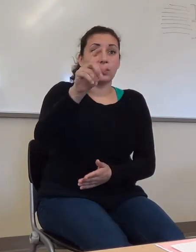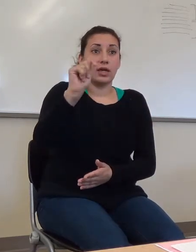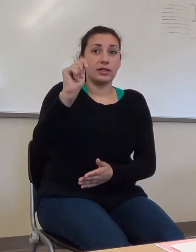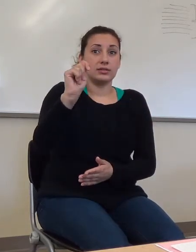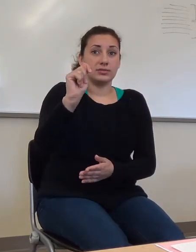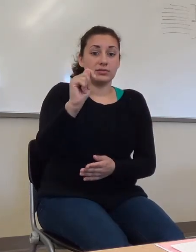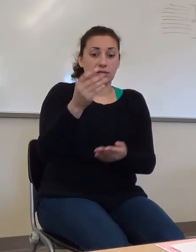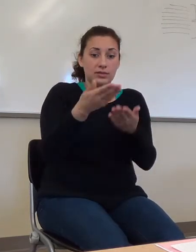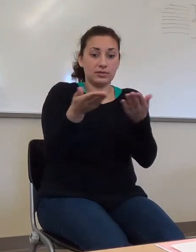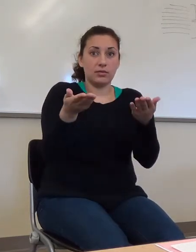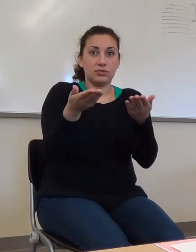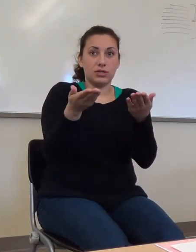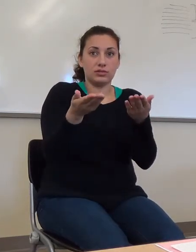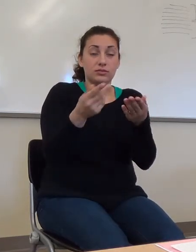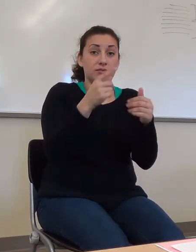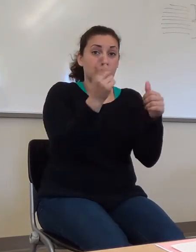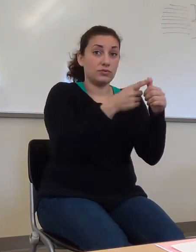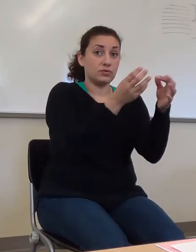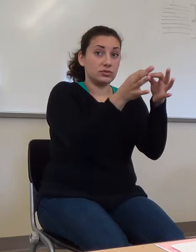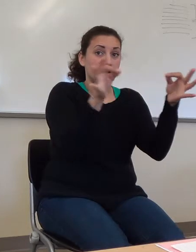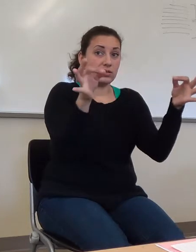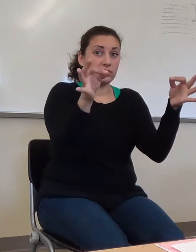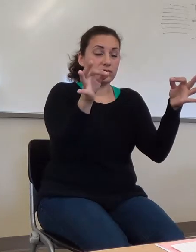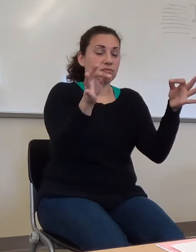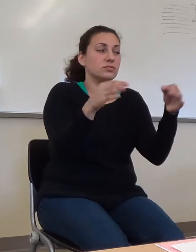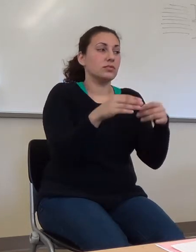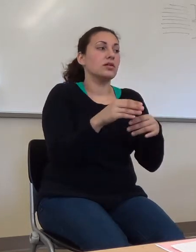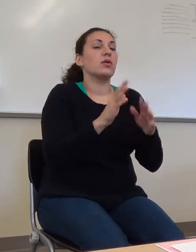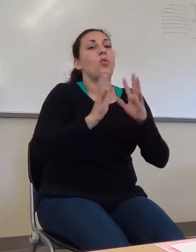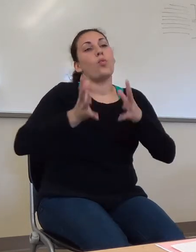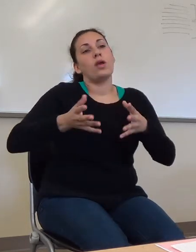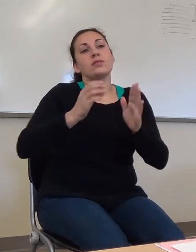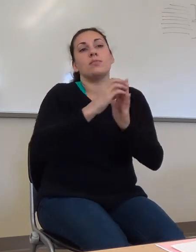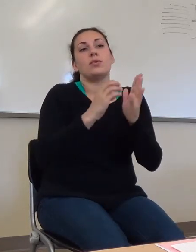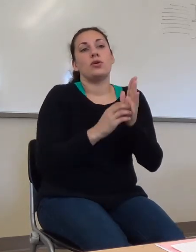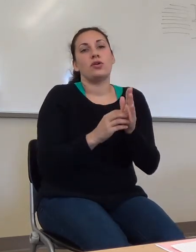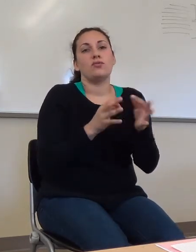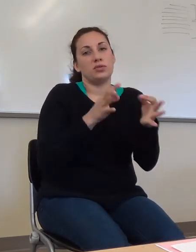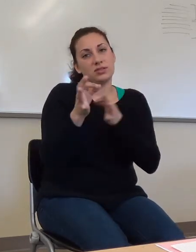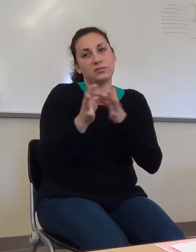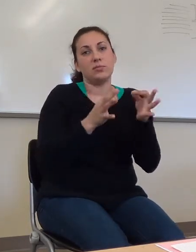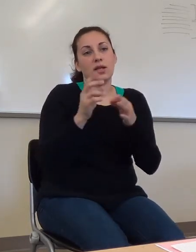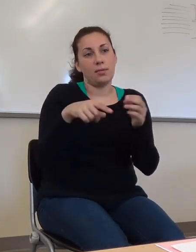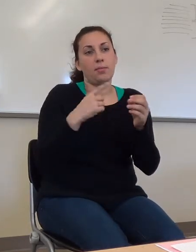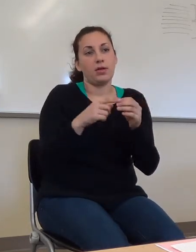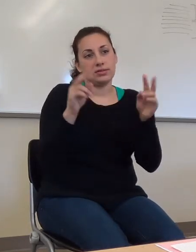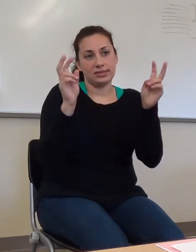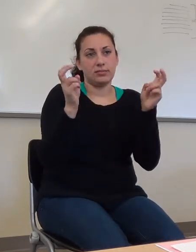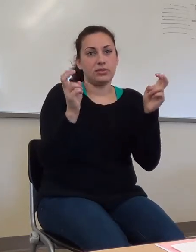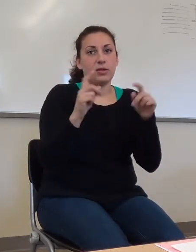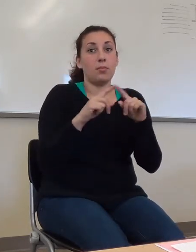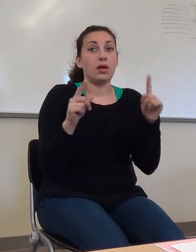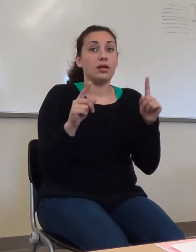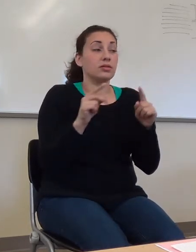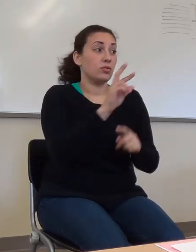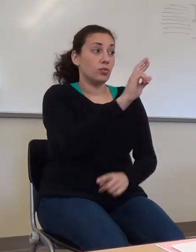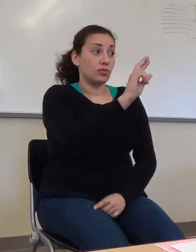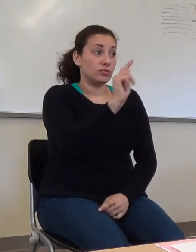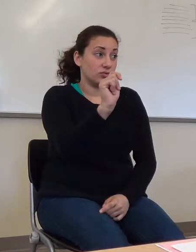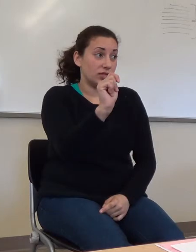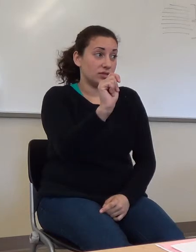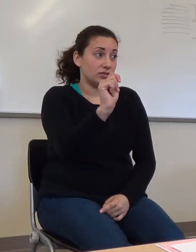sentence will be what the rest of the paragraph is about. But with a reversal transition like